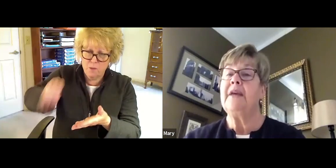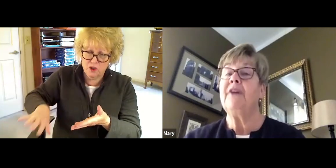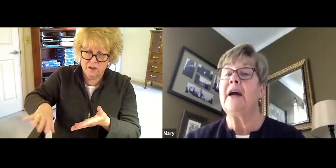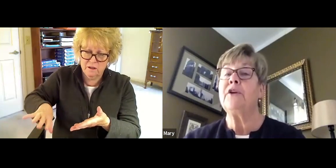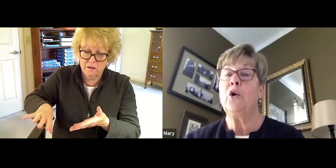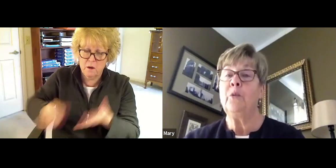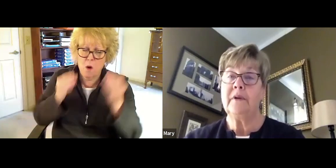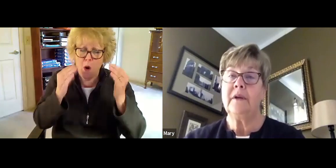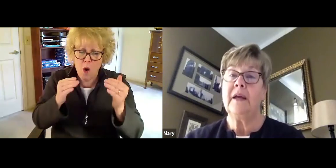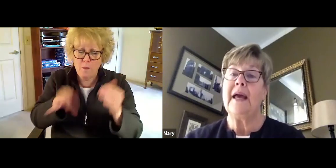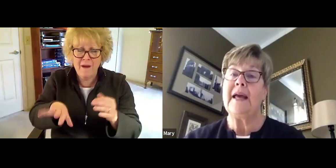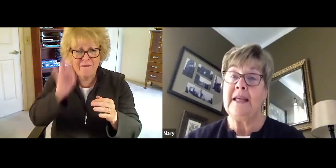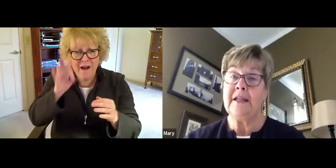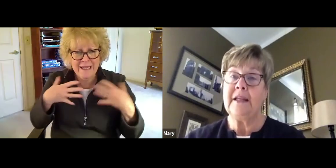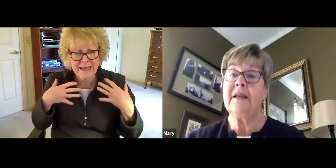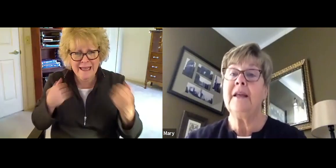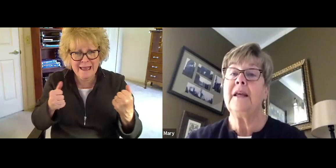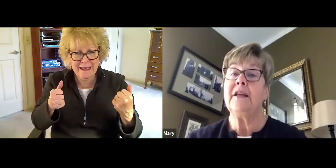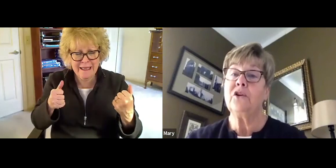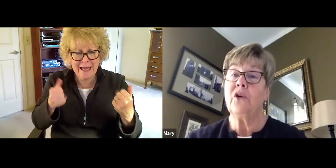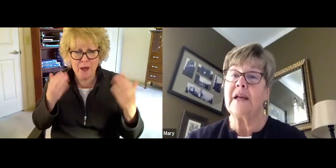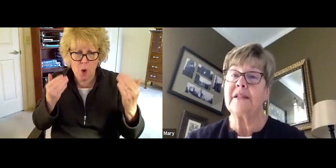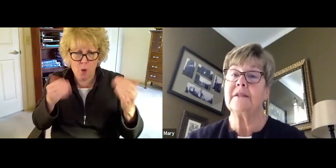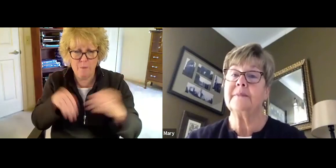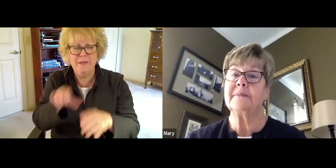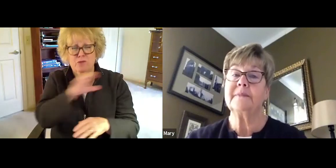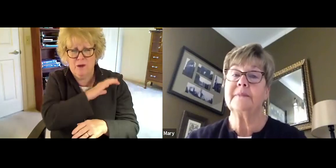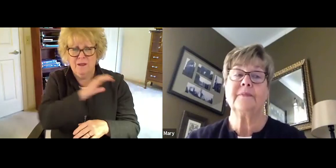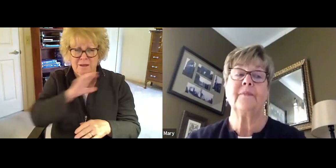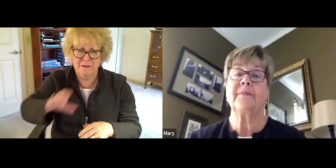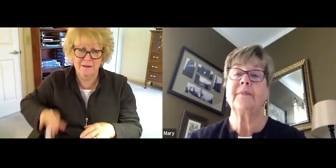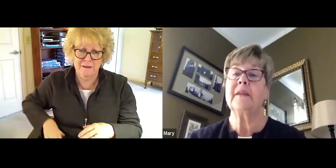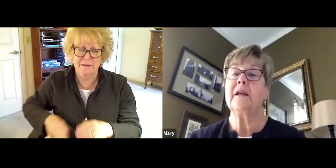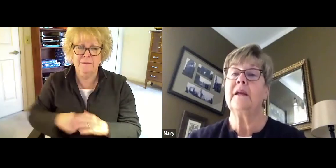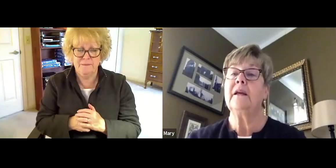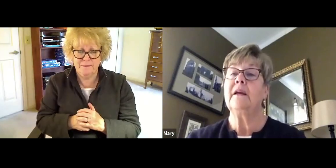may find hope and healing in Christ.